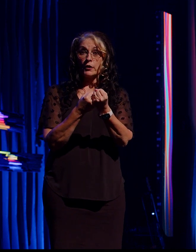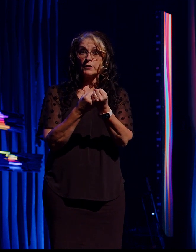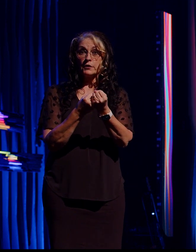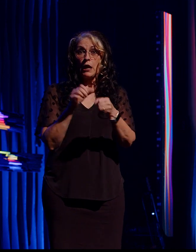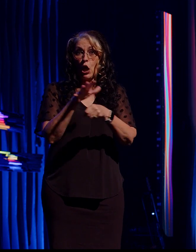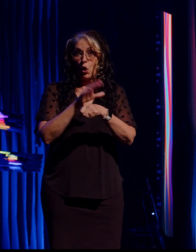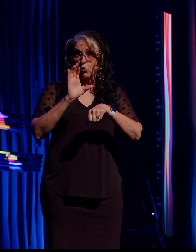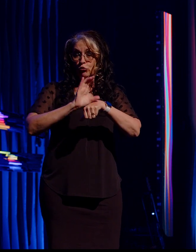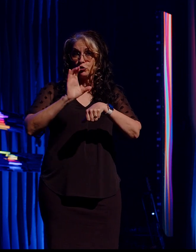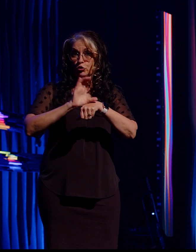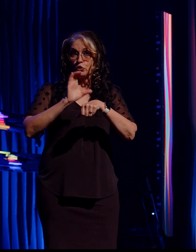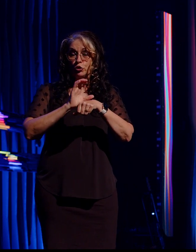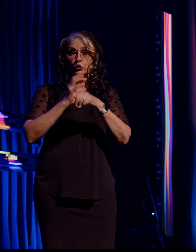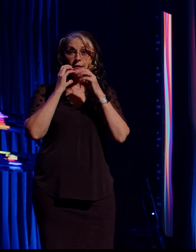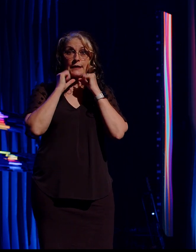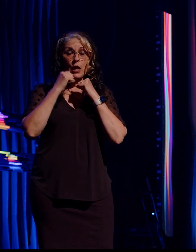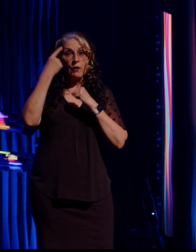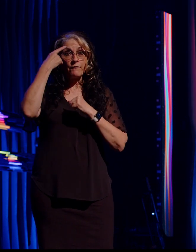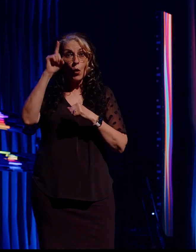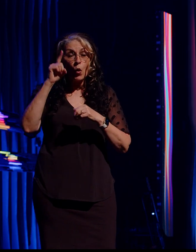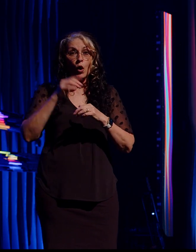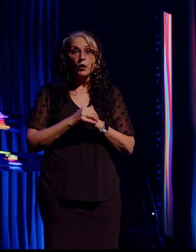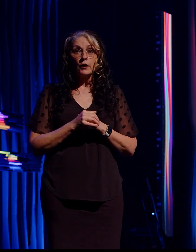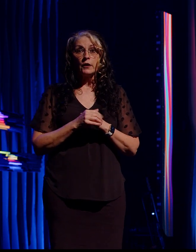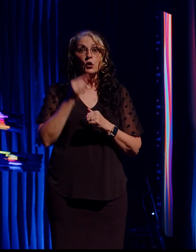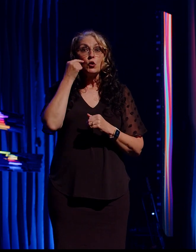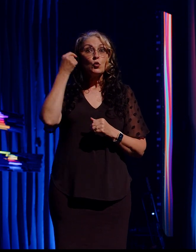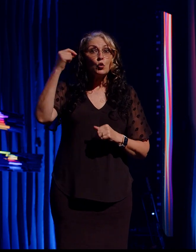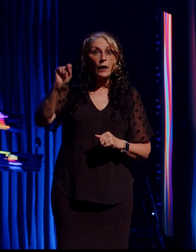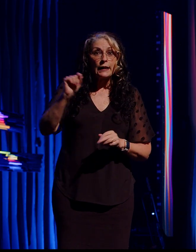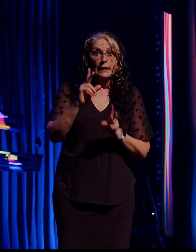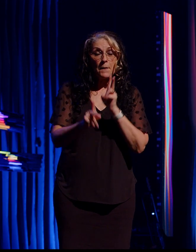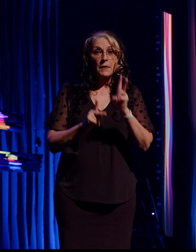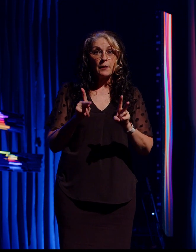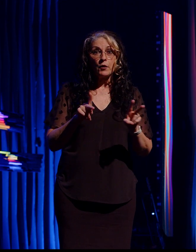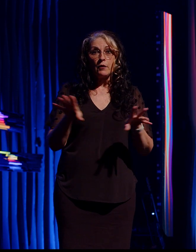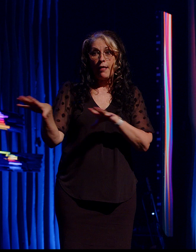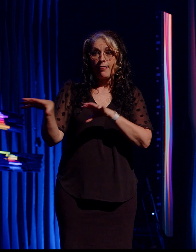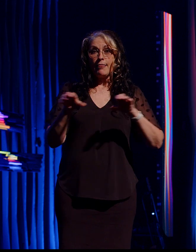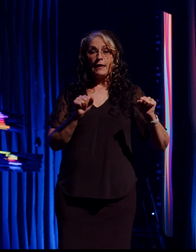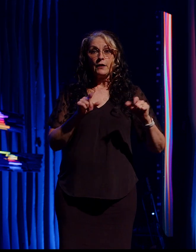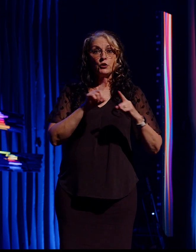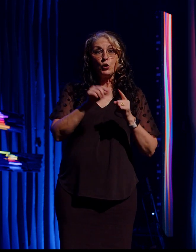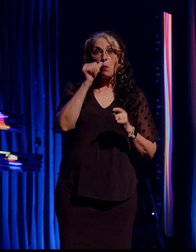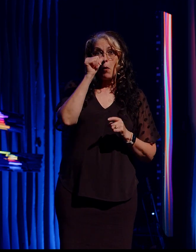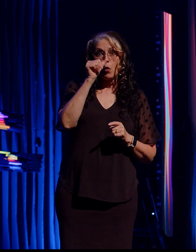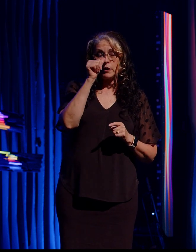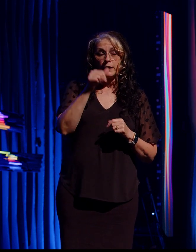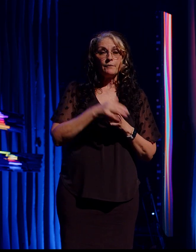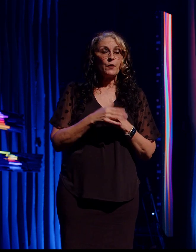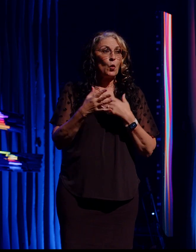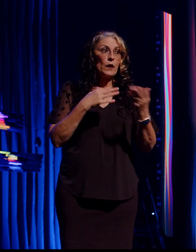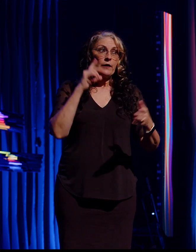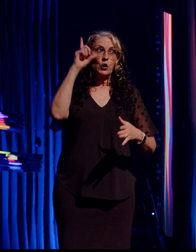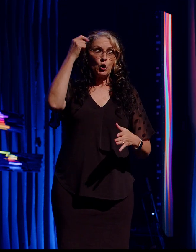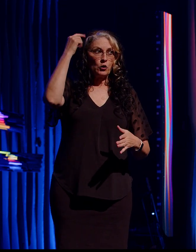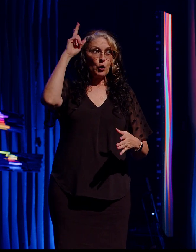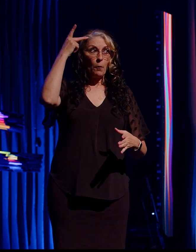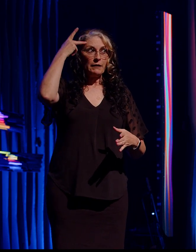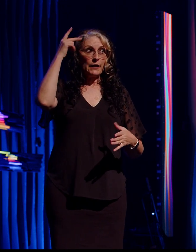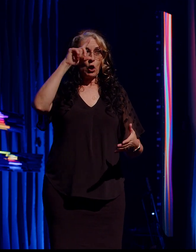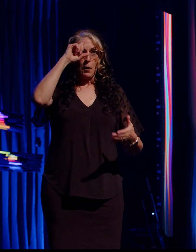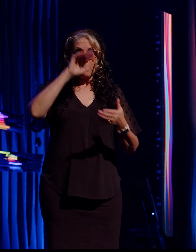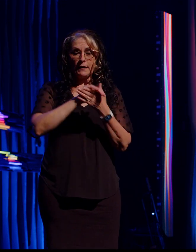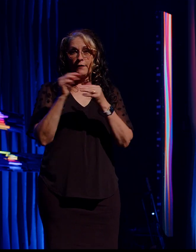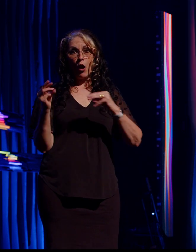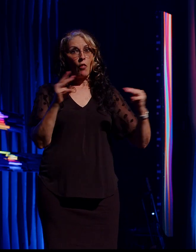a local church that's caring for Ukrainians leaving Ukraine, going to Poland. Whatever your political belief is on this war,